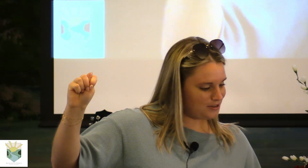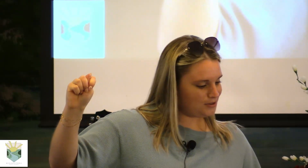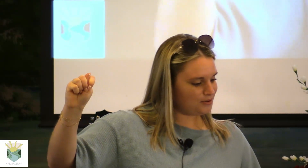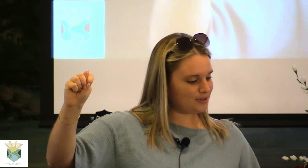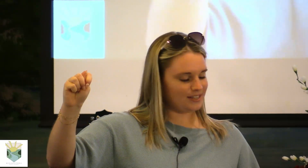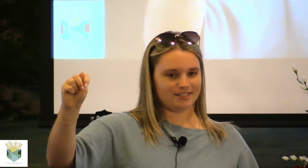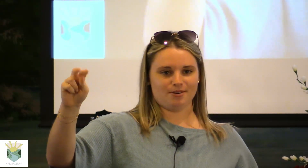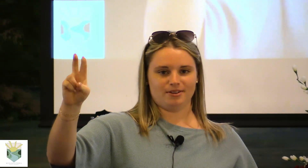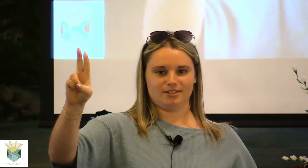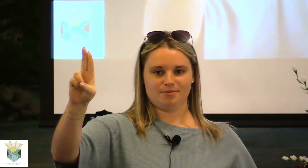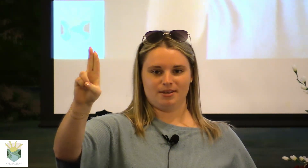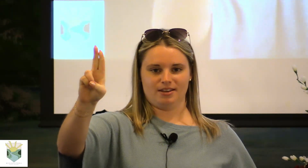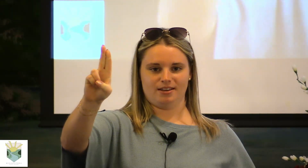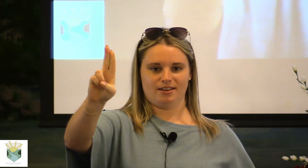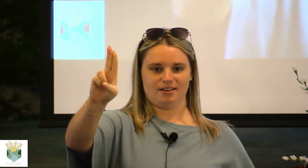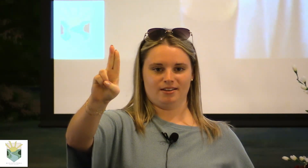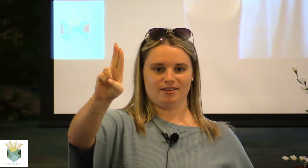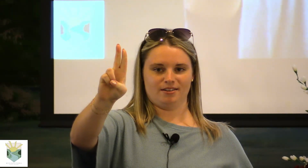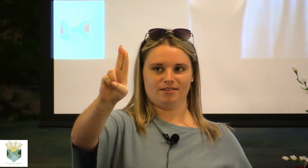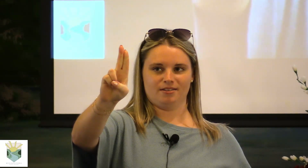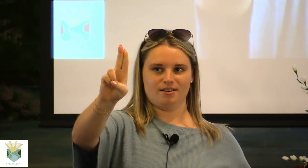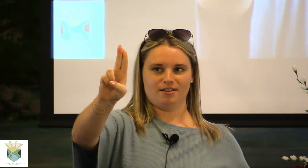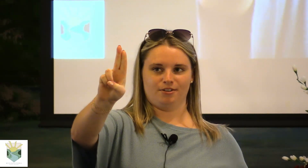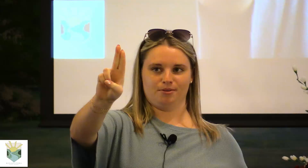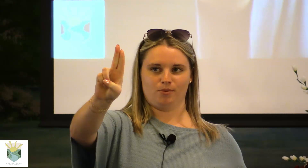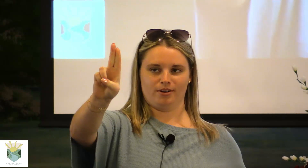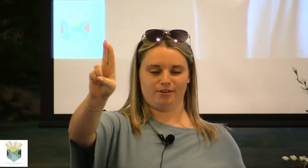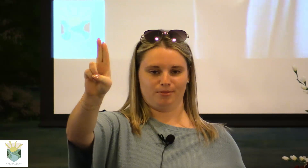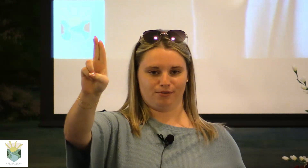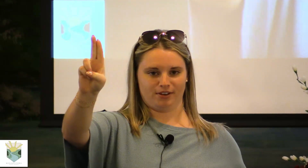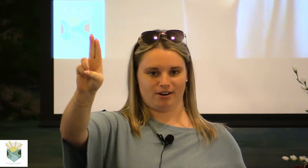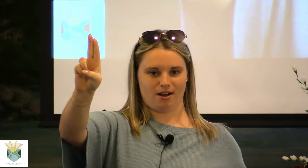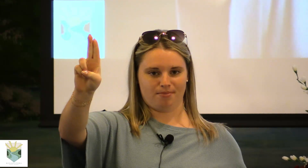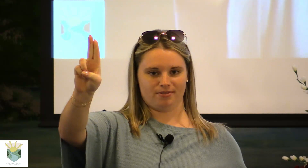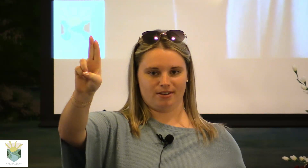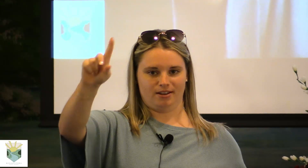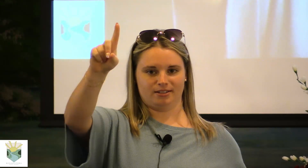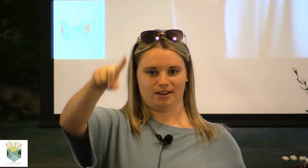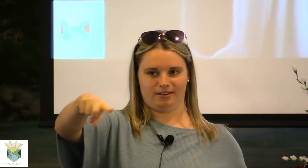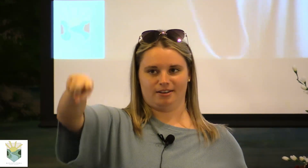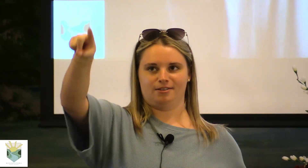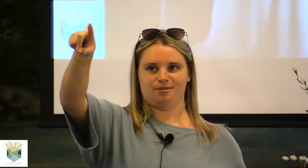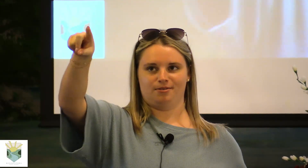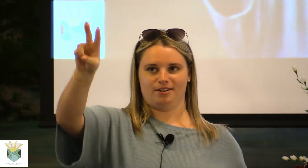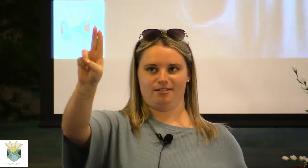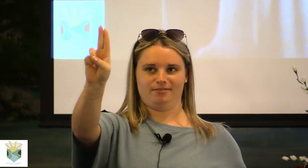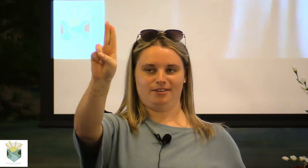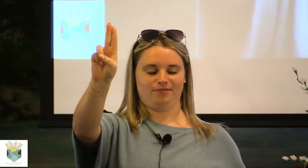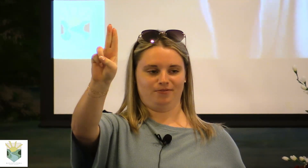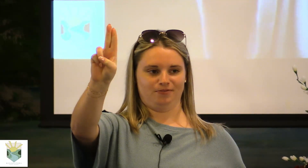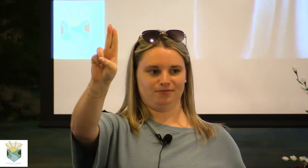U is going to be your pointer and your middle finger up, and it's kind of like a U, you know, U.